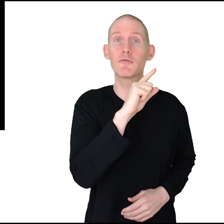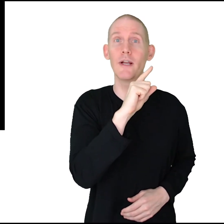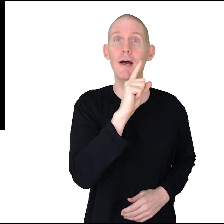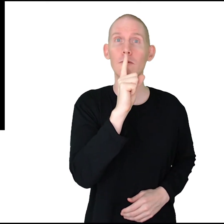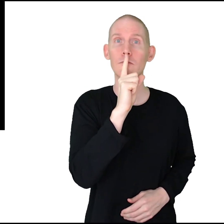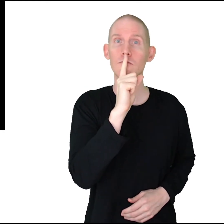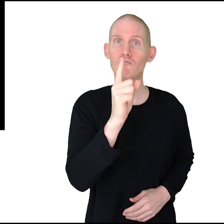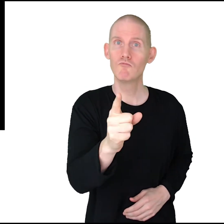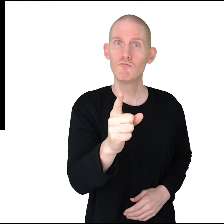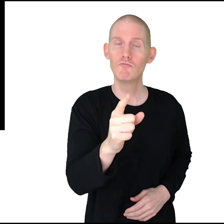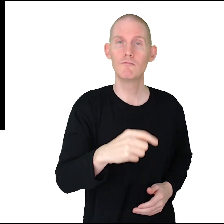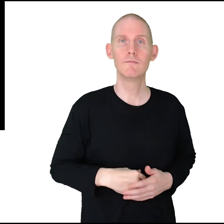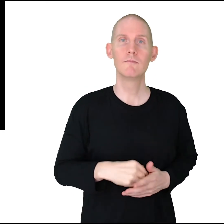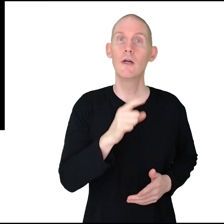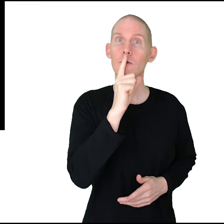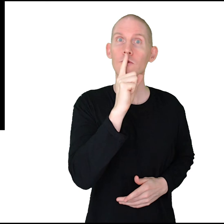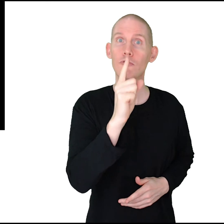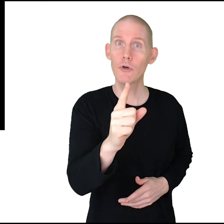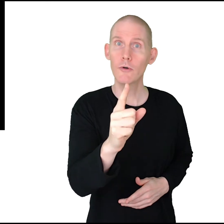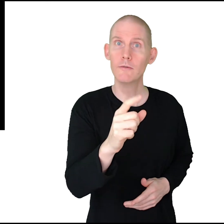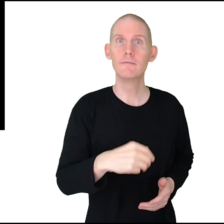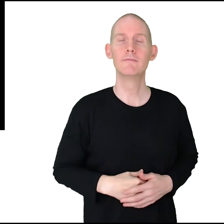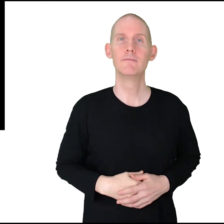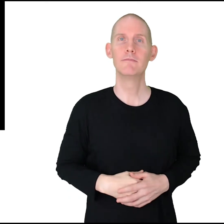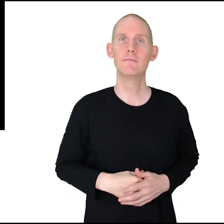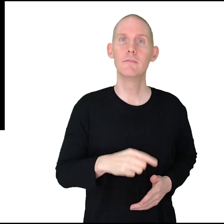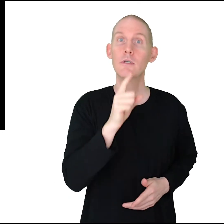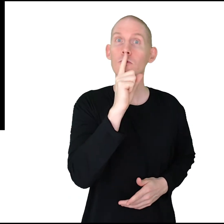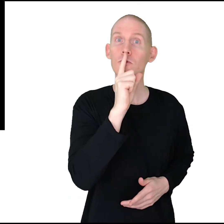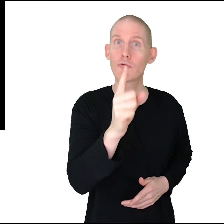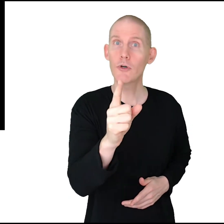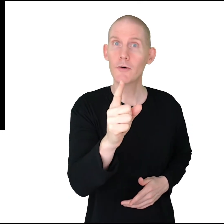out. True. True.